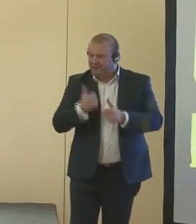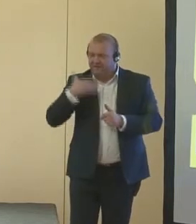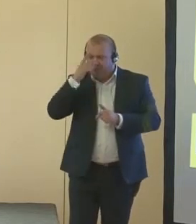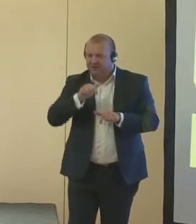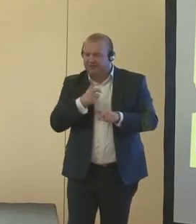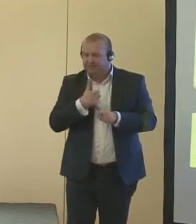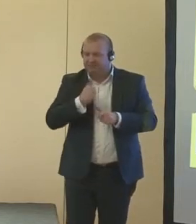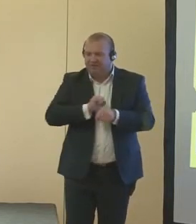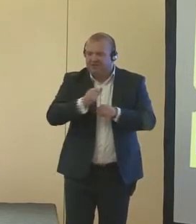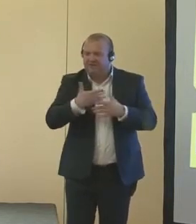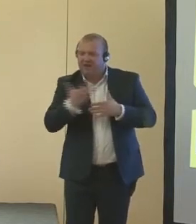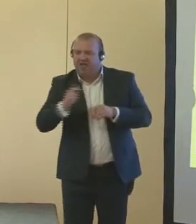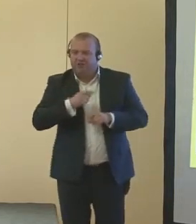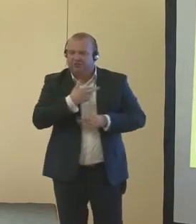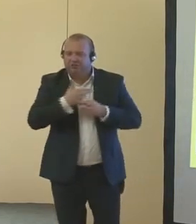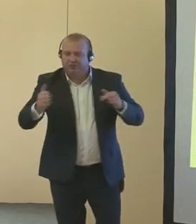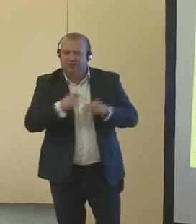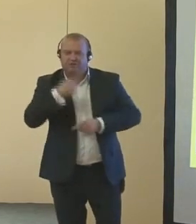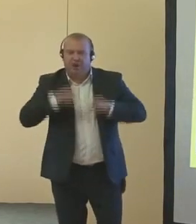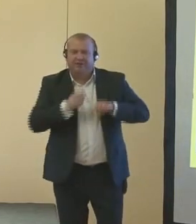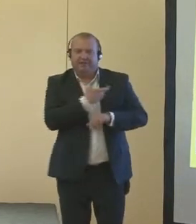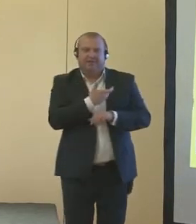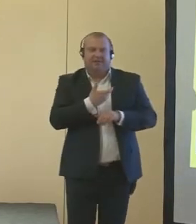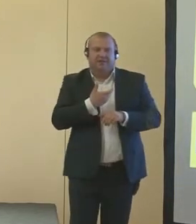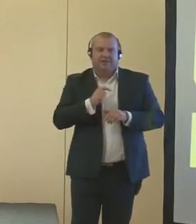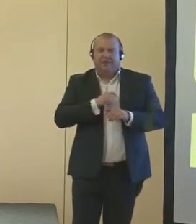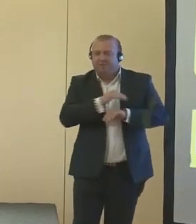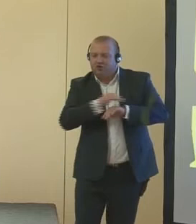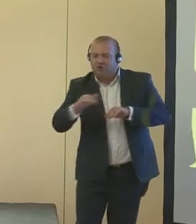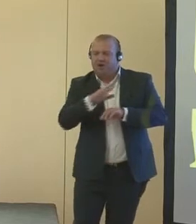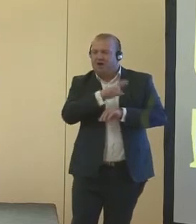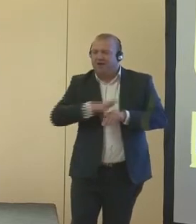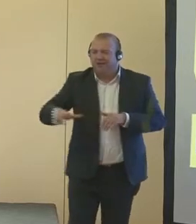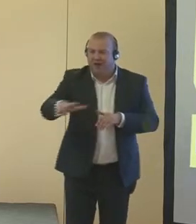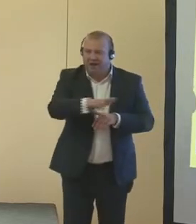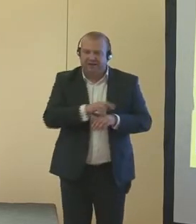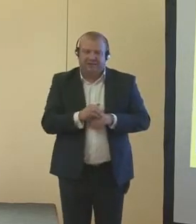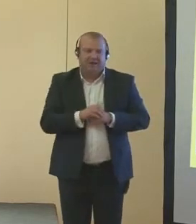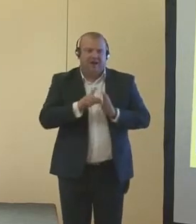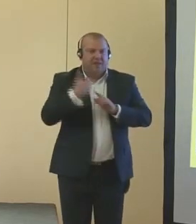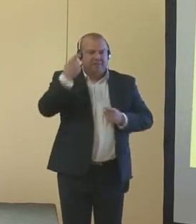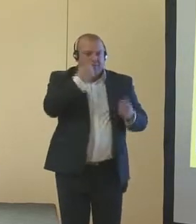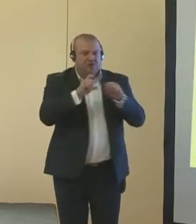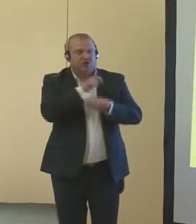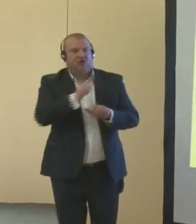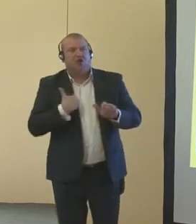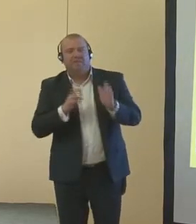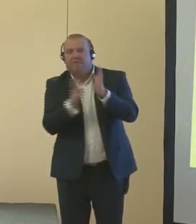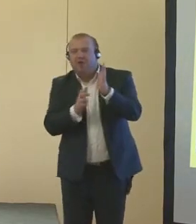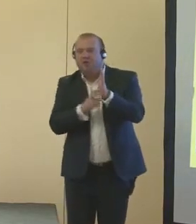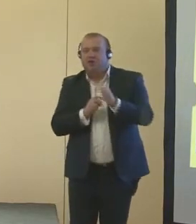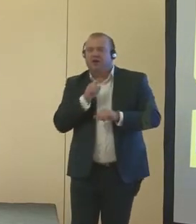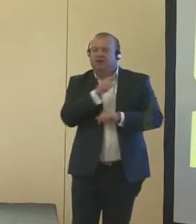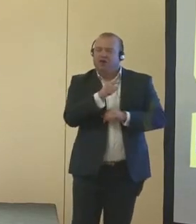national level, sometimes different regional levels. But maybe what we're missing is, okay, we know what to